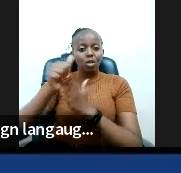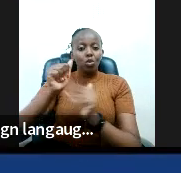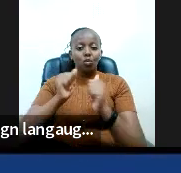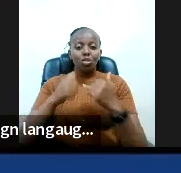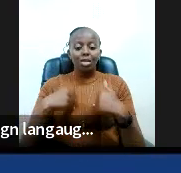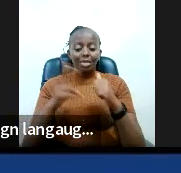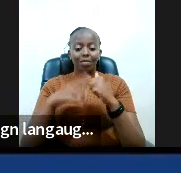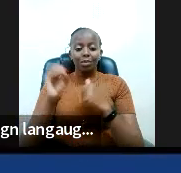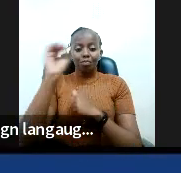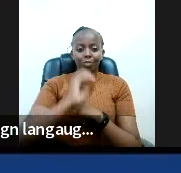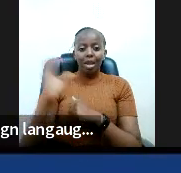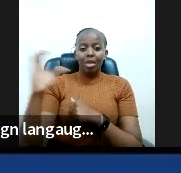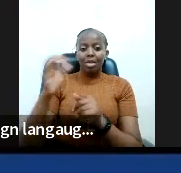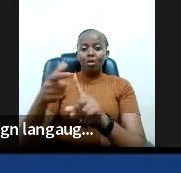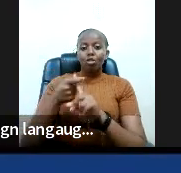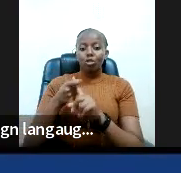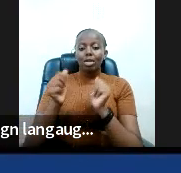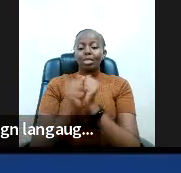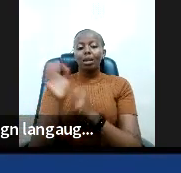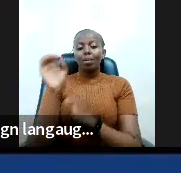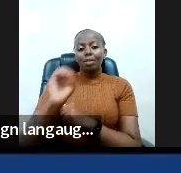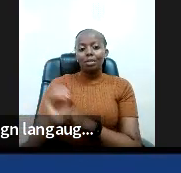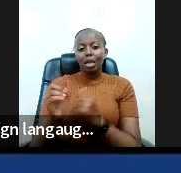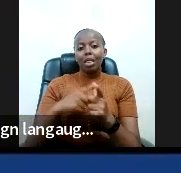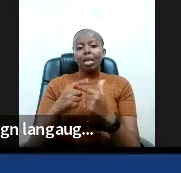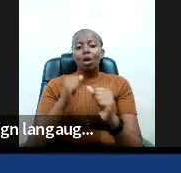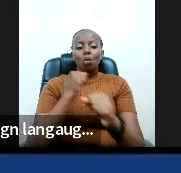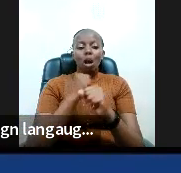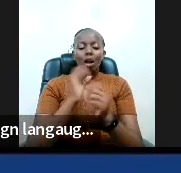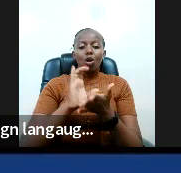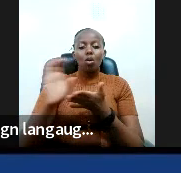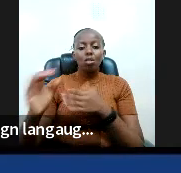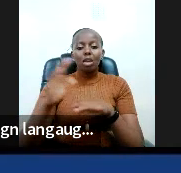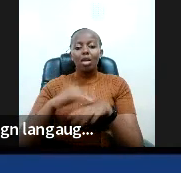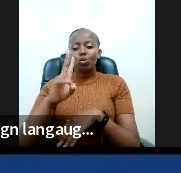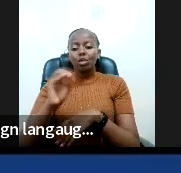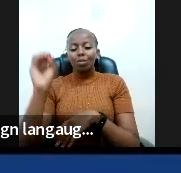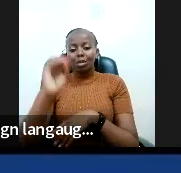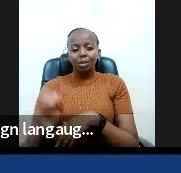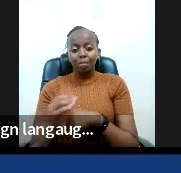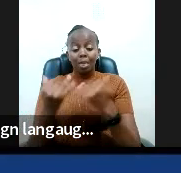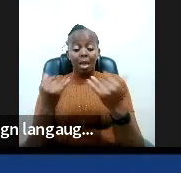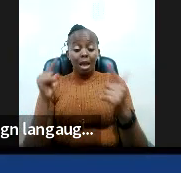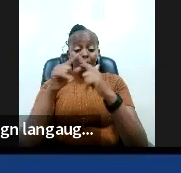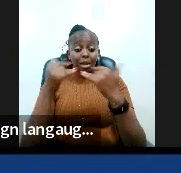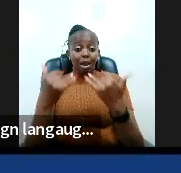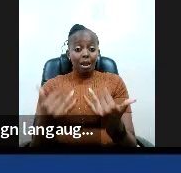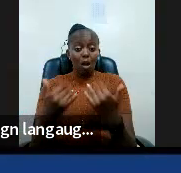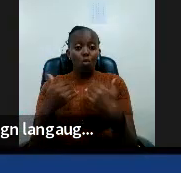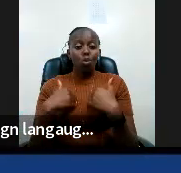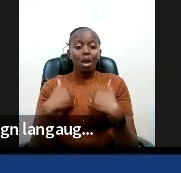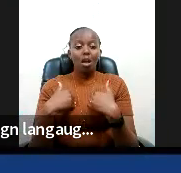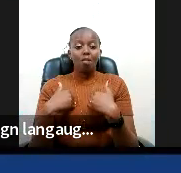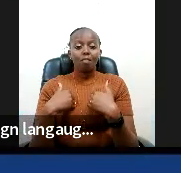70%, customer acquisition costs at 10%, and operational costs at 20%. So far, we have a